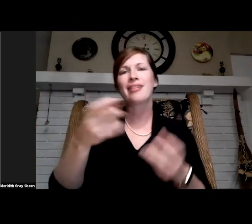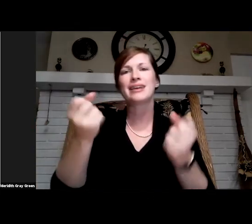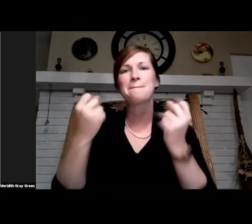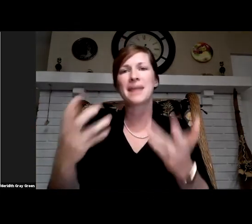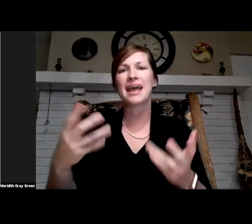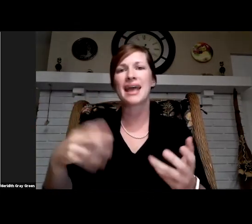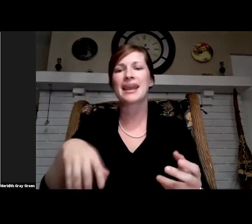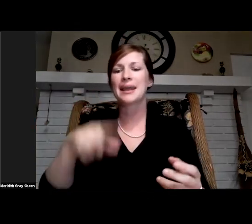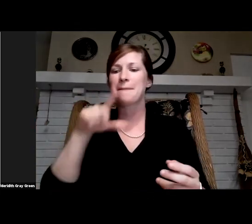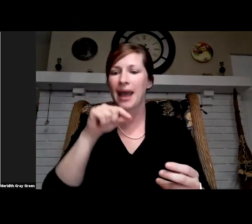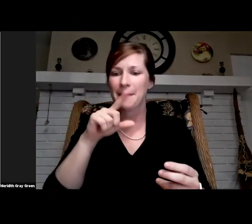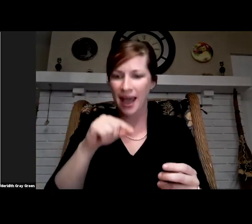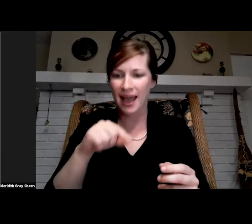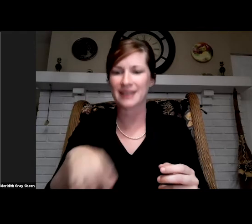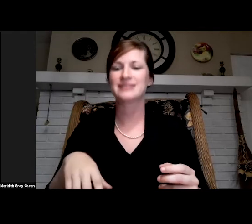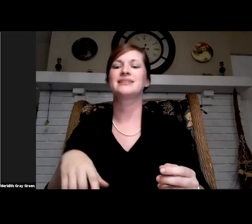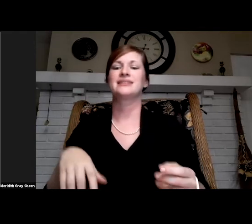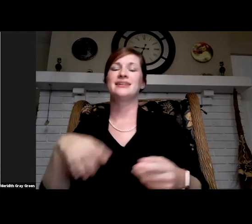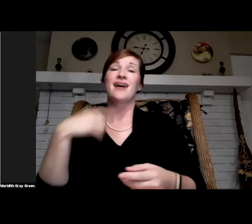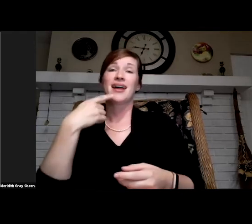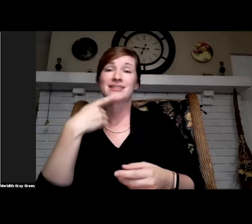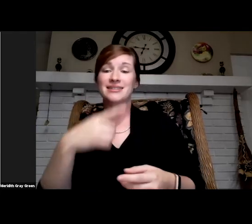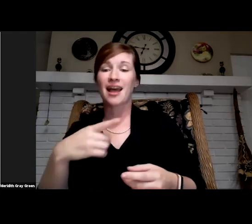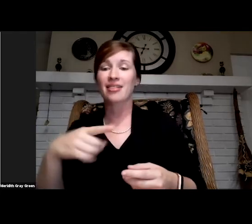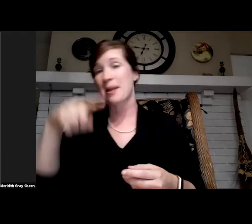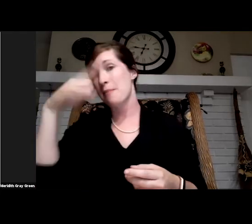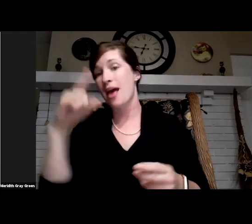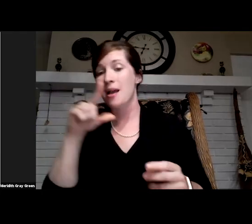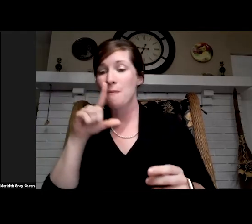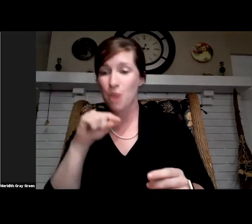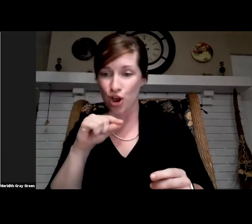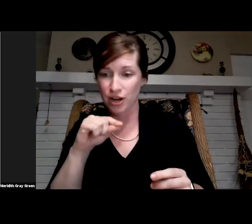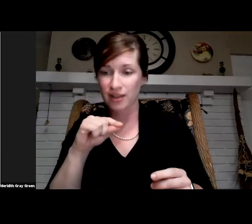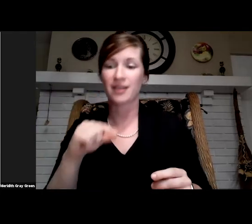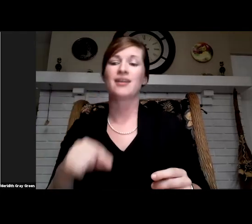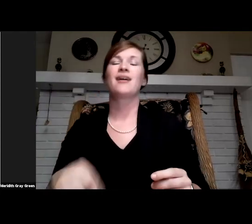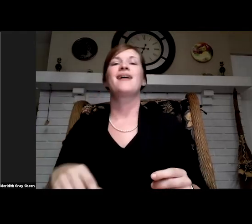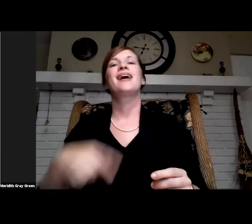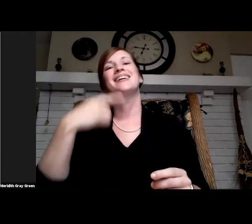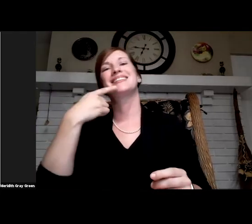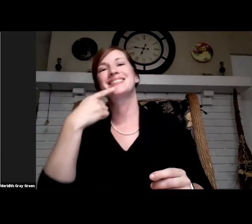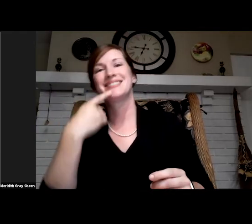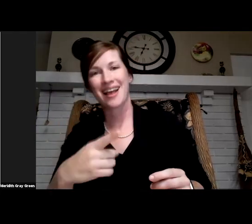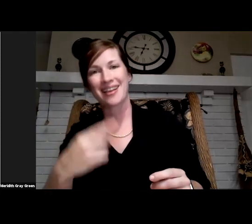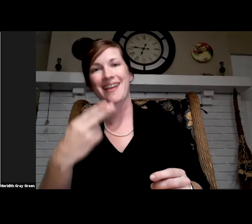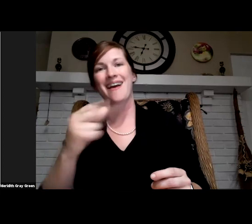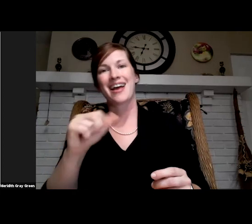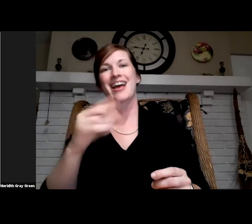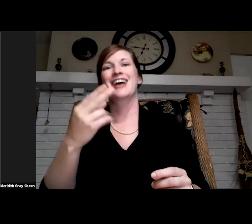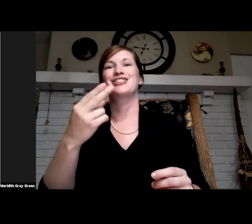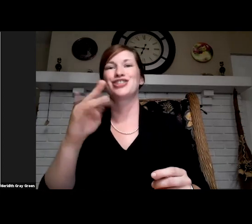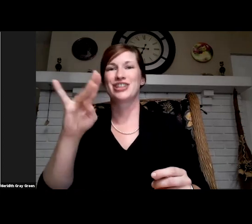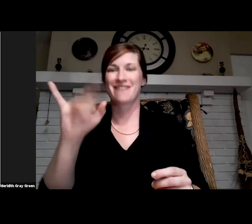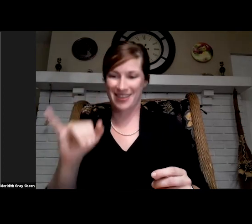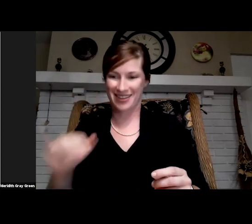And this work has a really interesting title, Telling Many Magpies, Telling